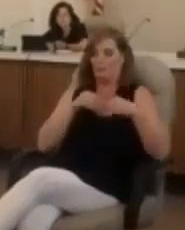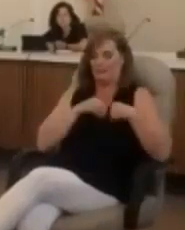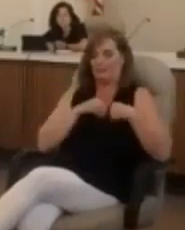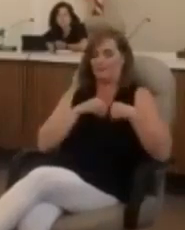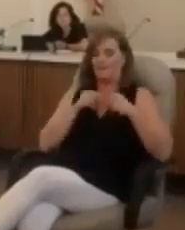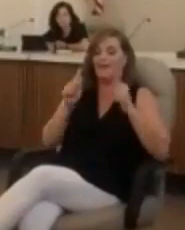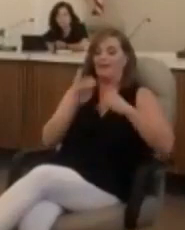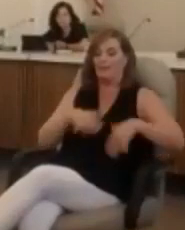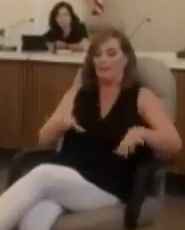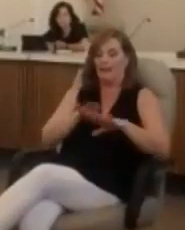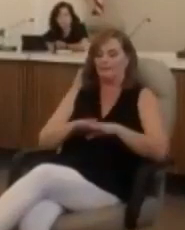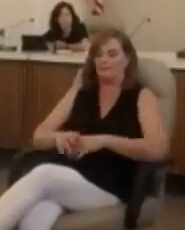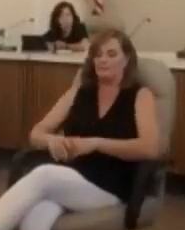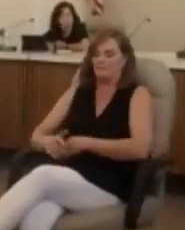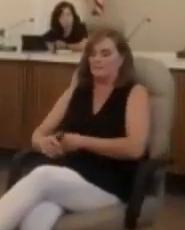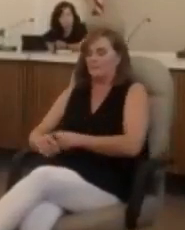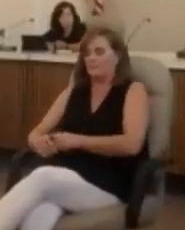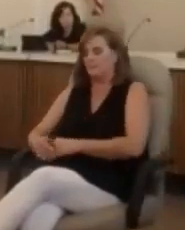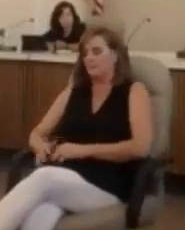Thank you.